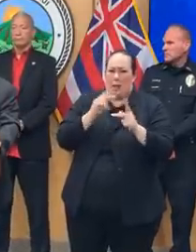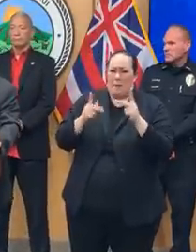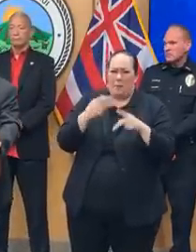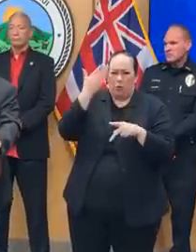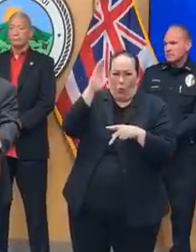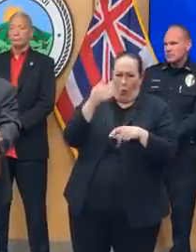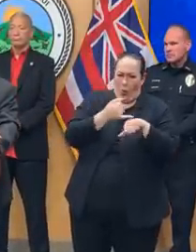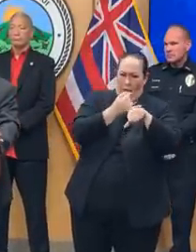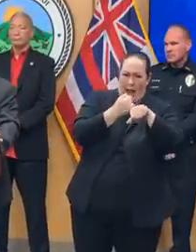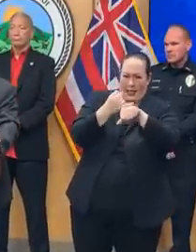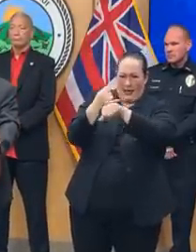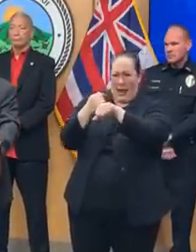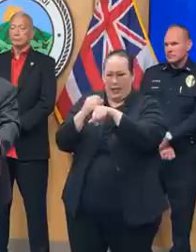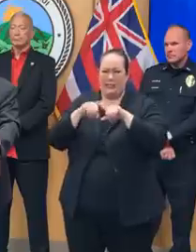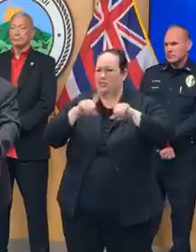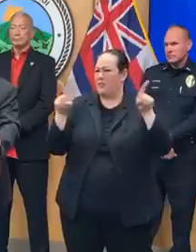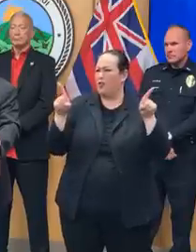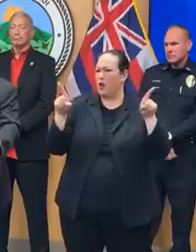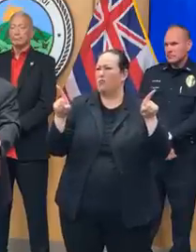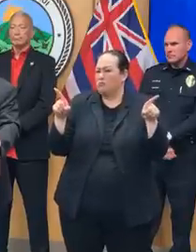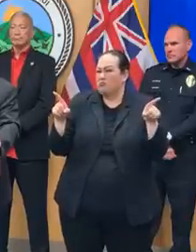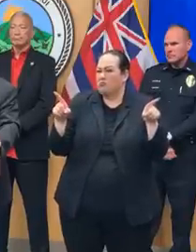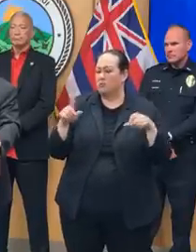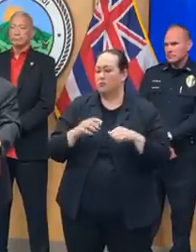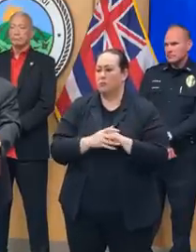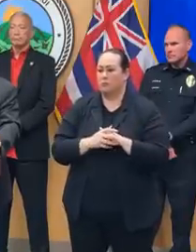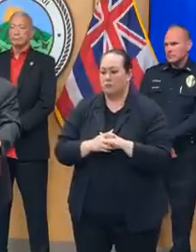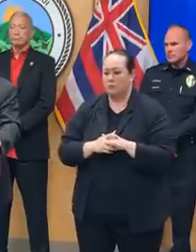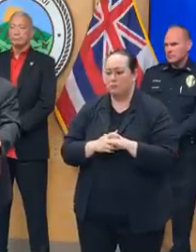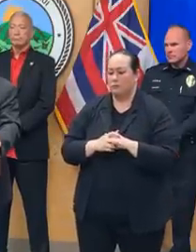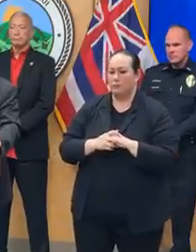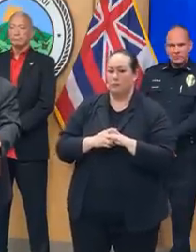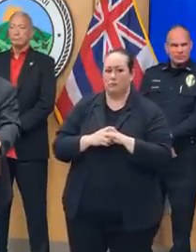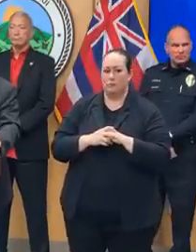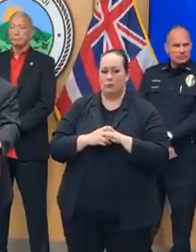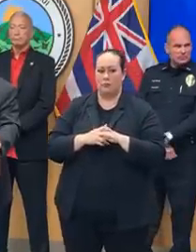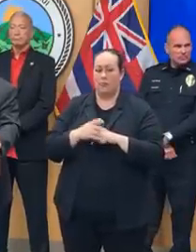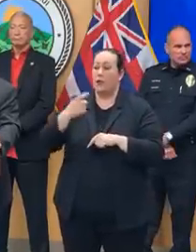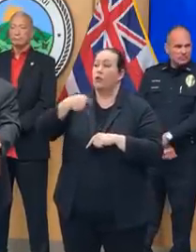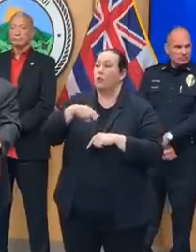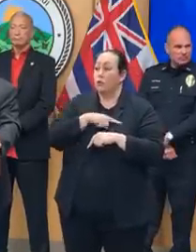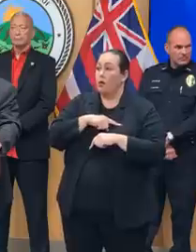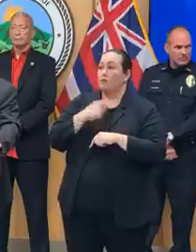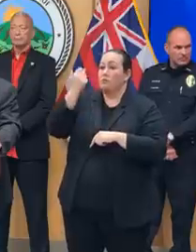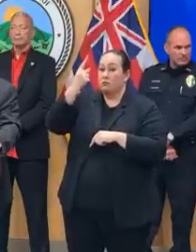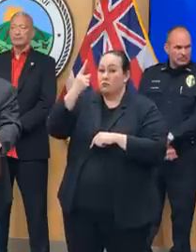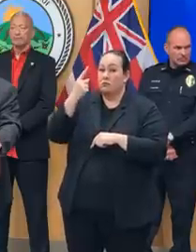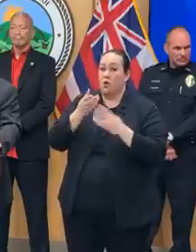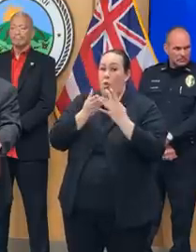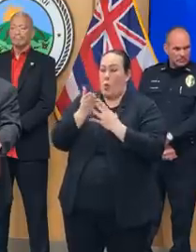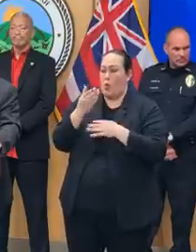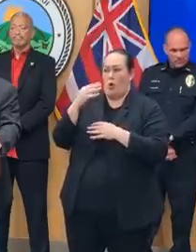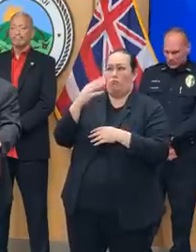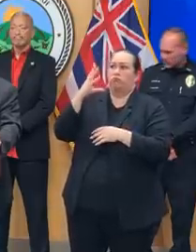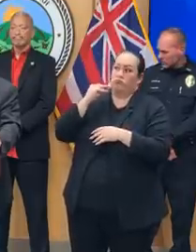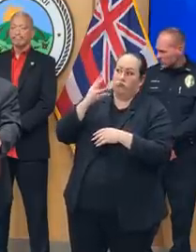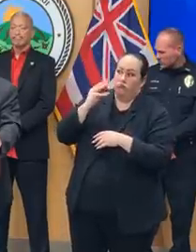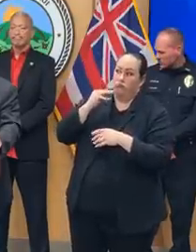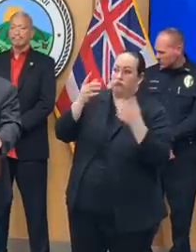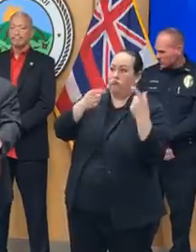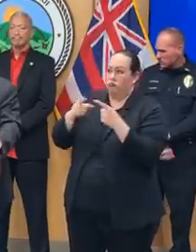the islands. That's just a reality across the planet. But we've been through this before with other